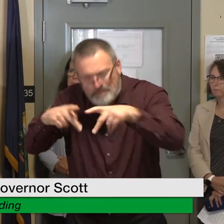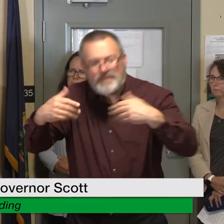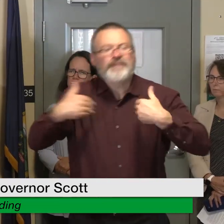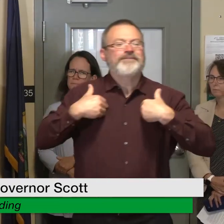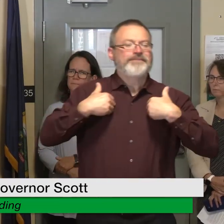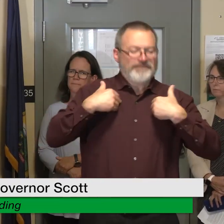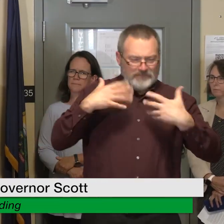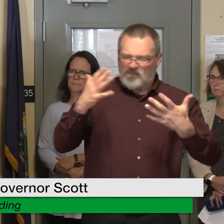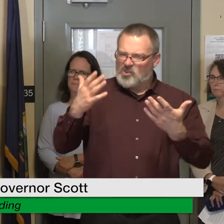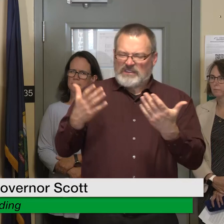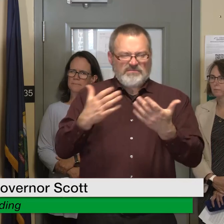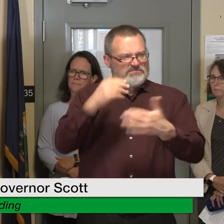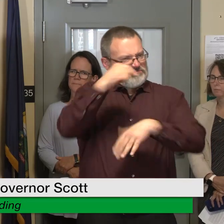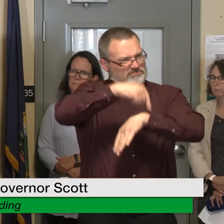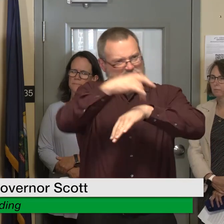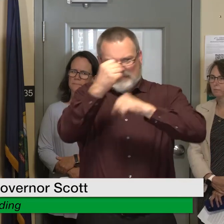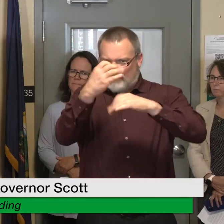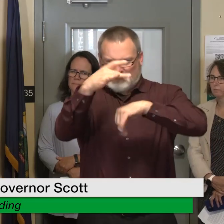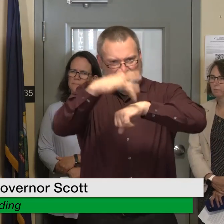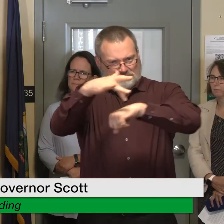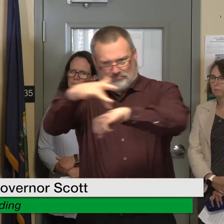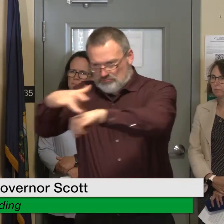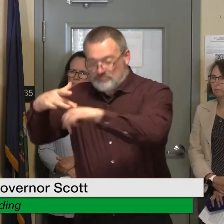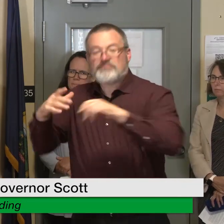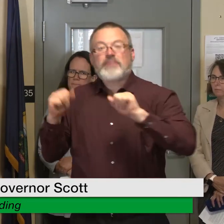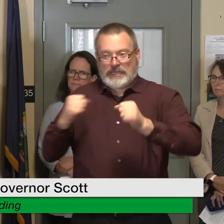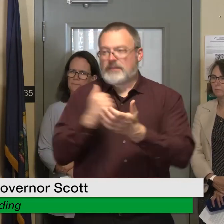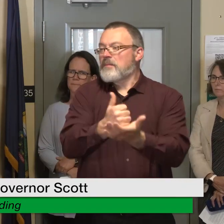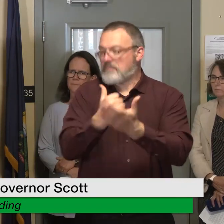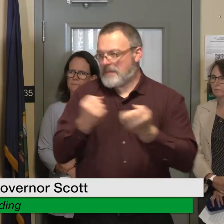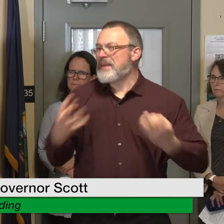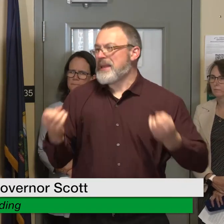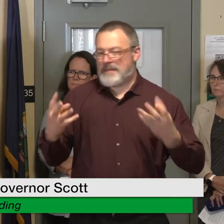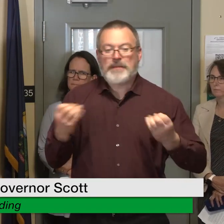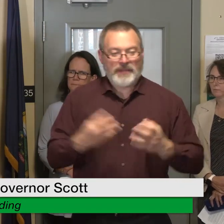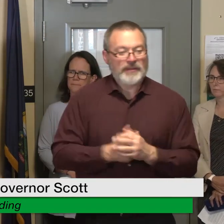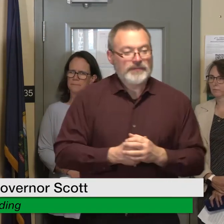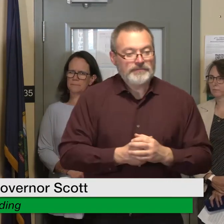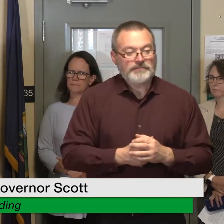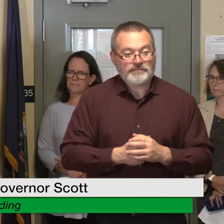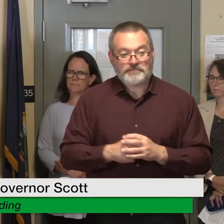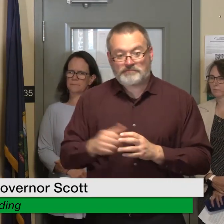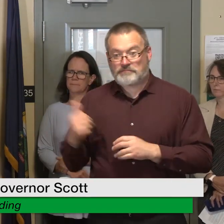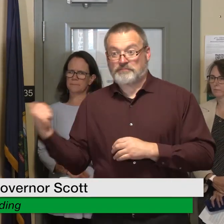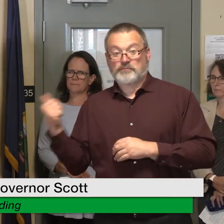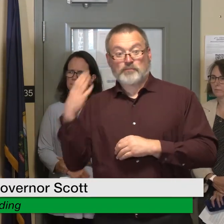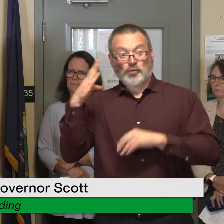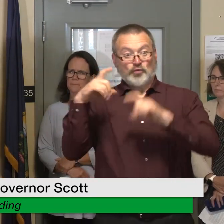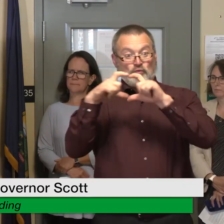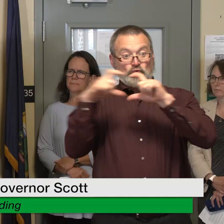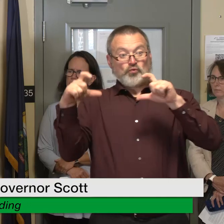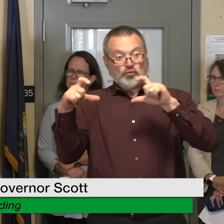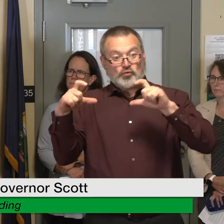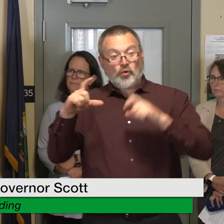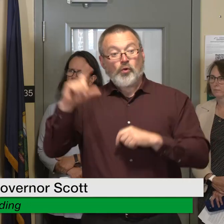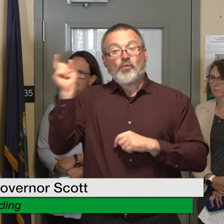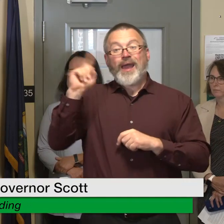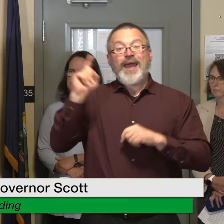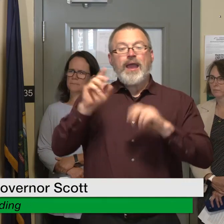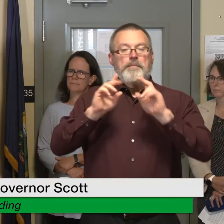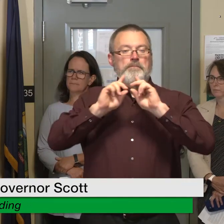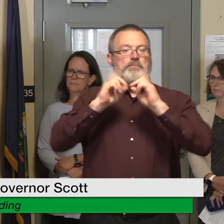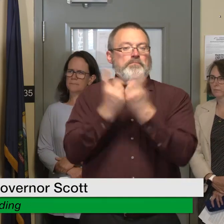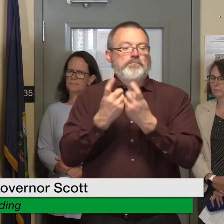most. These flyers will also be available at our Department of Health's offices of local